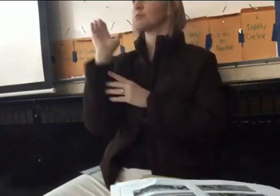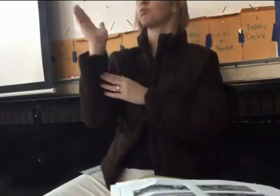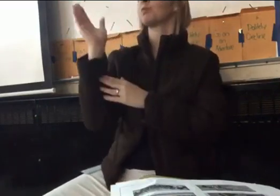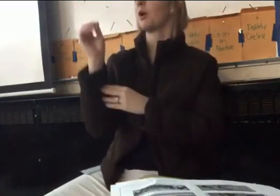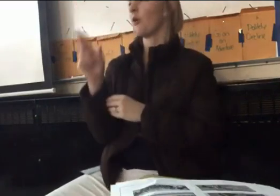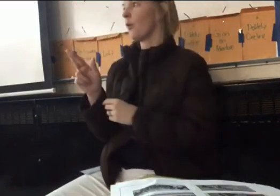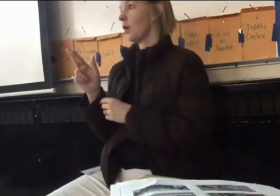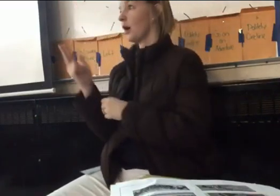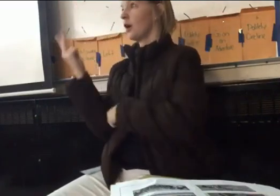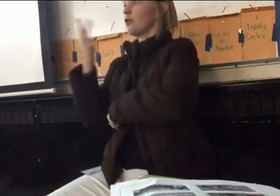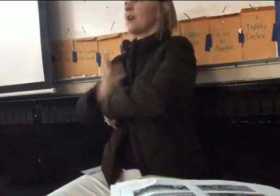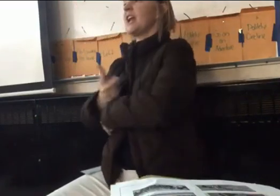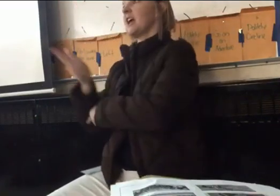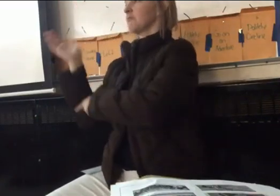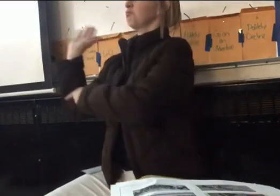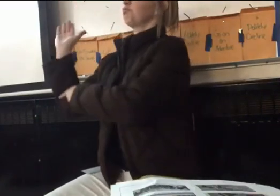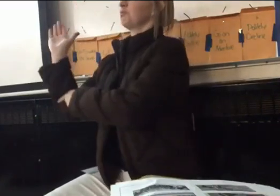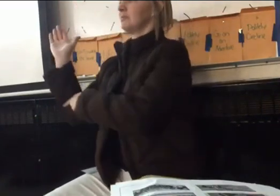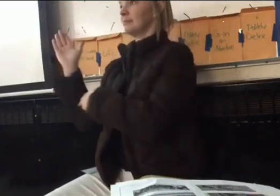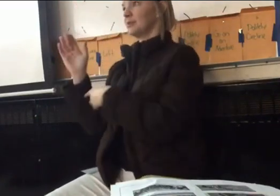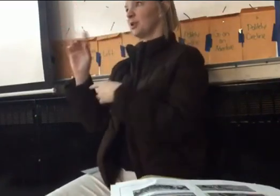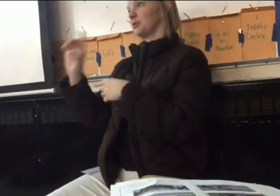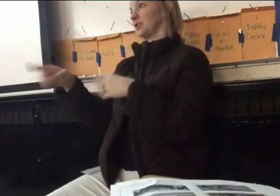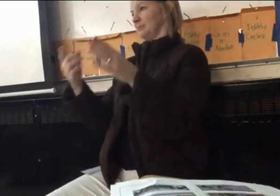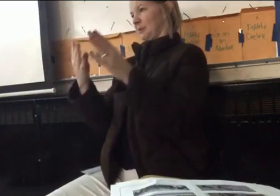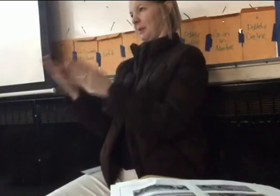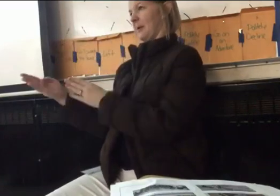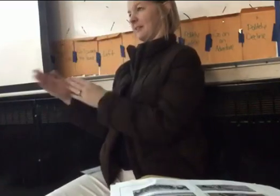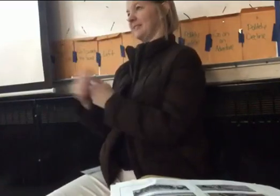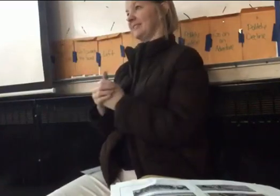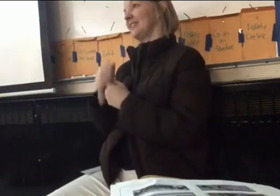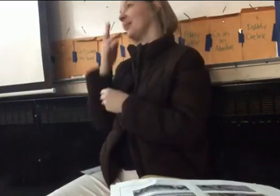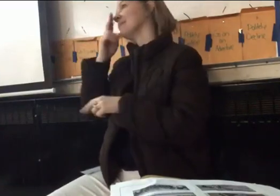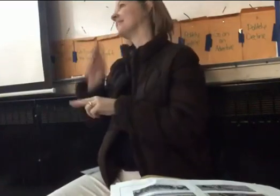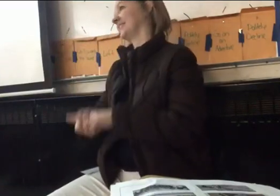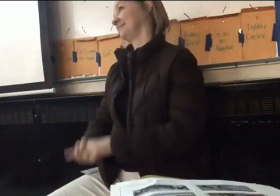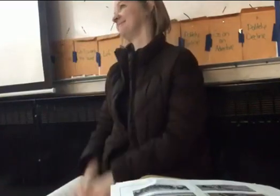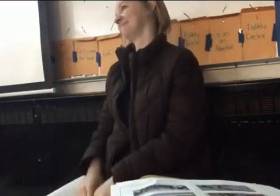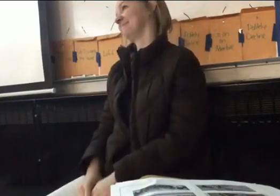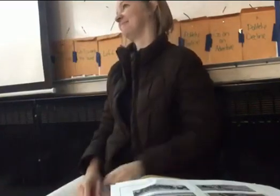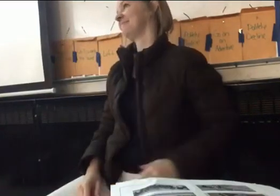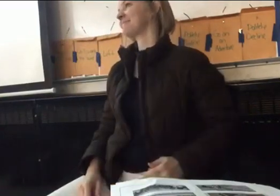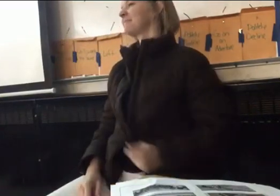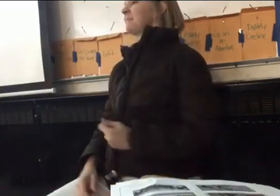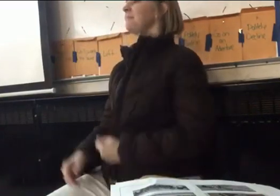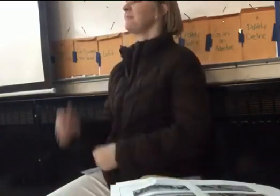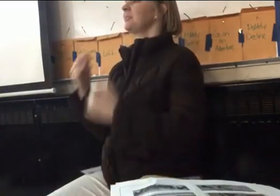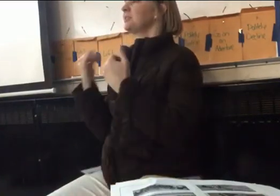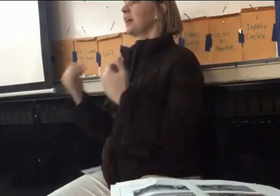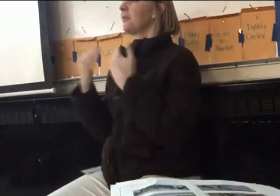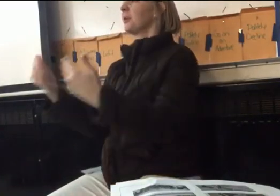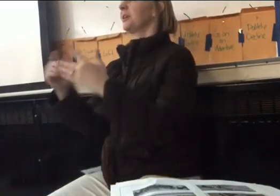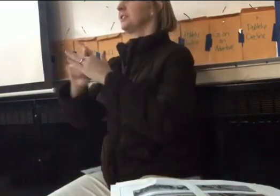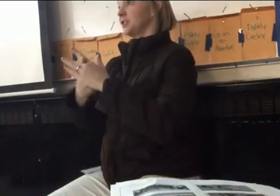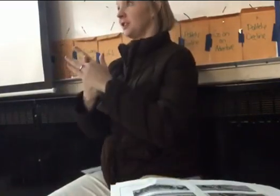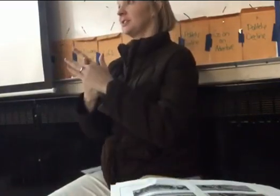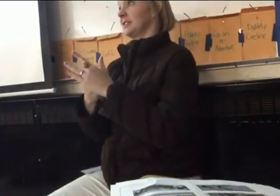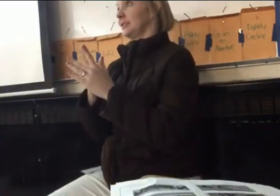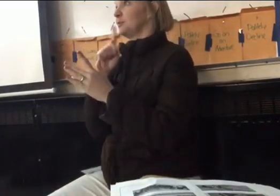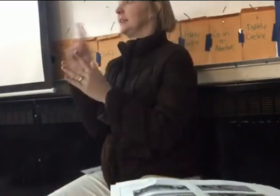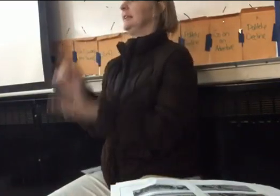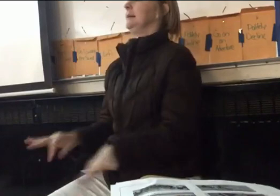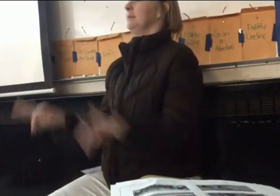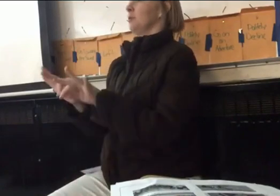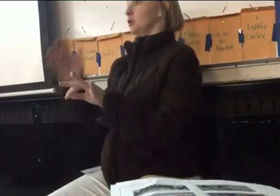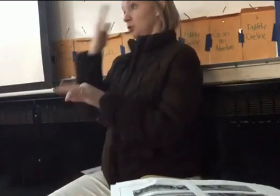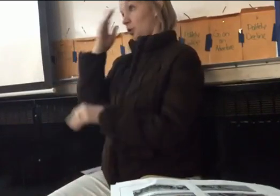a 3-day thing. So just be prepared for that. It's going to be super fun. Okay? So we're going to go ahead and start. So really important